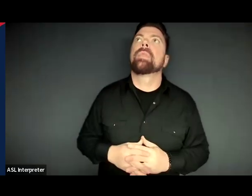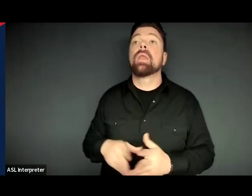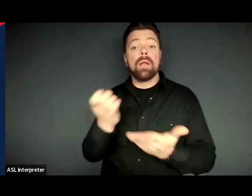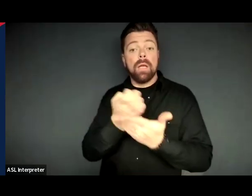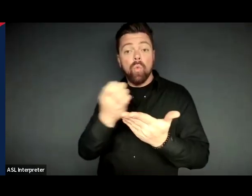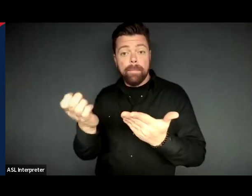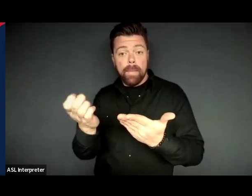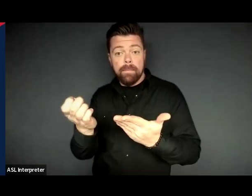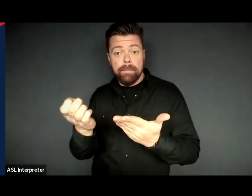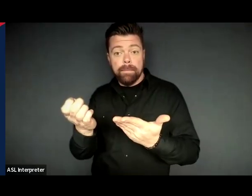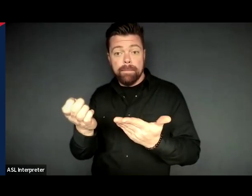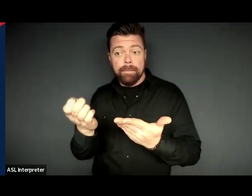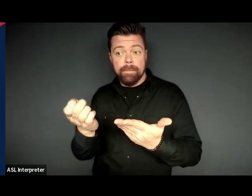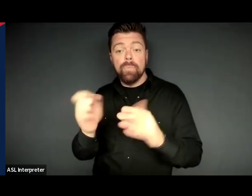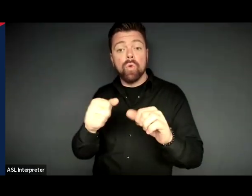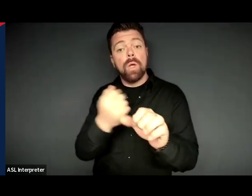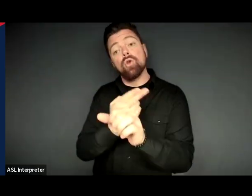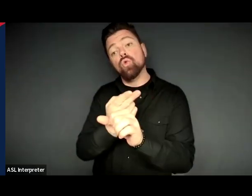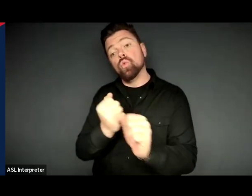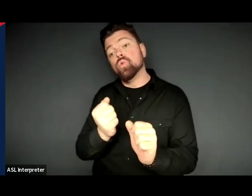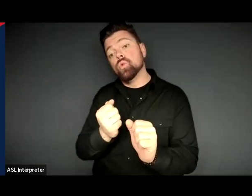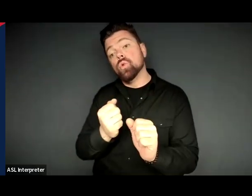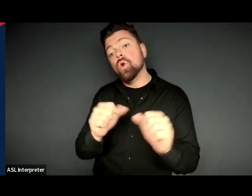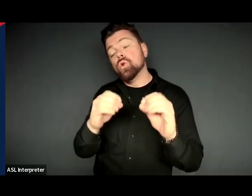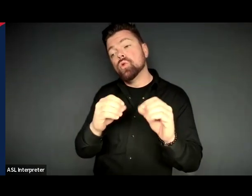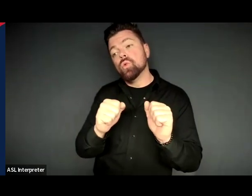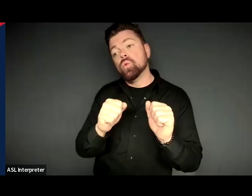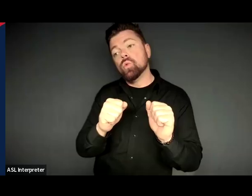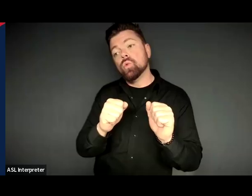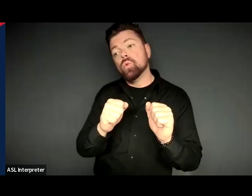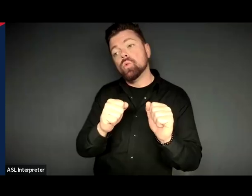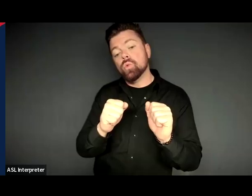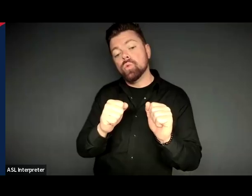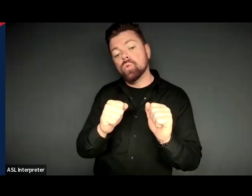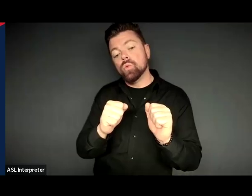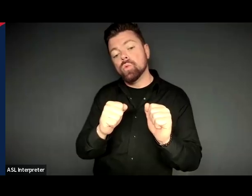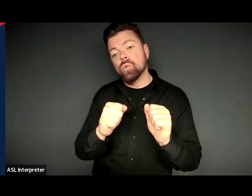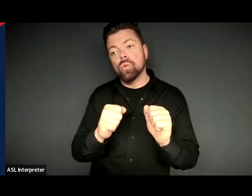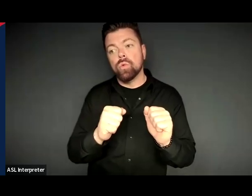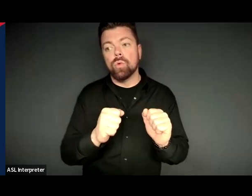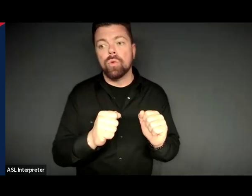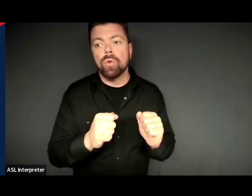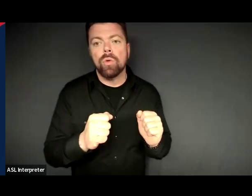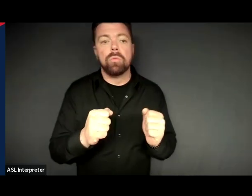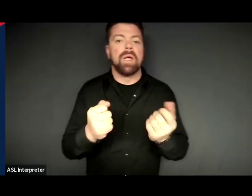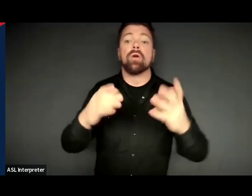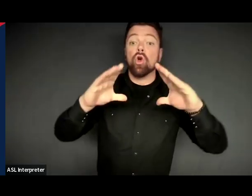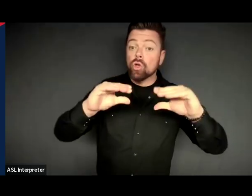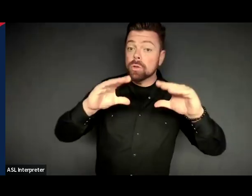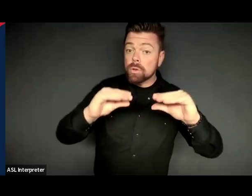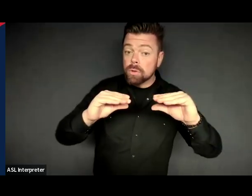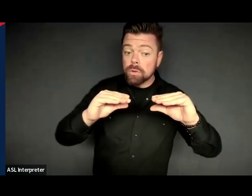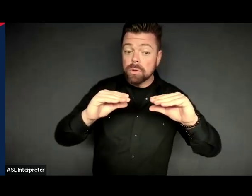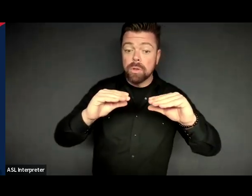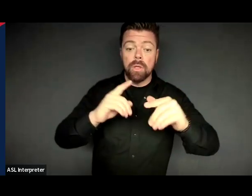equipment that can be used. So you want to get a good pressure dispersing cushion and